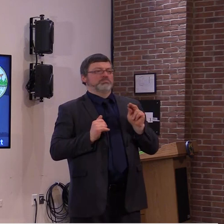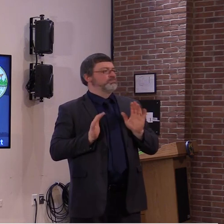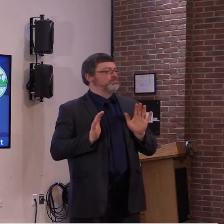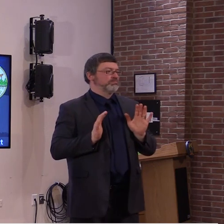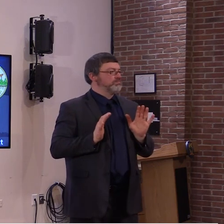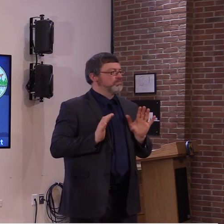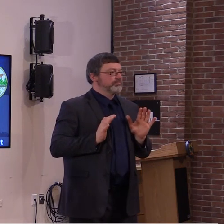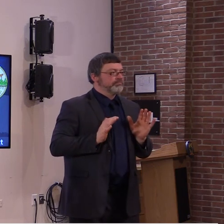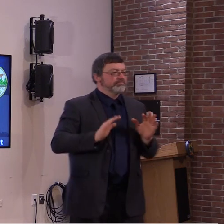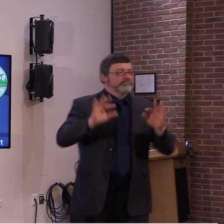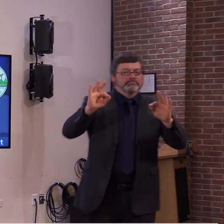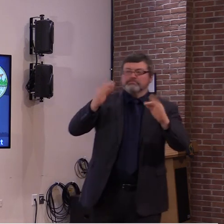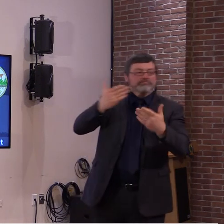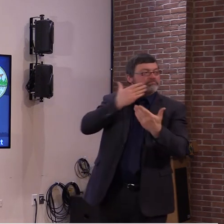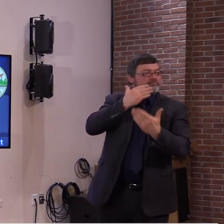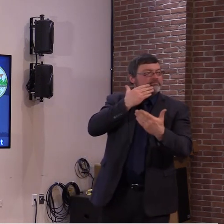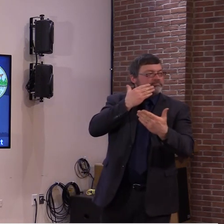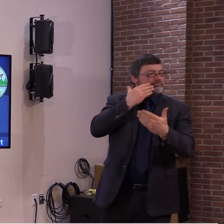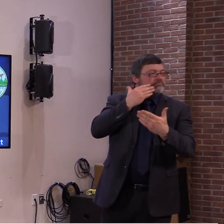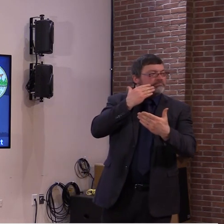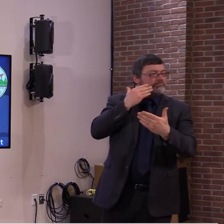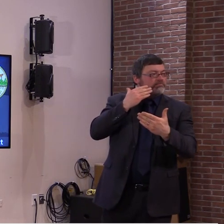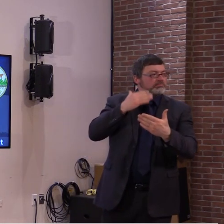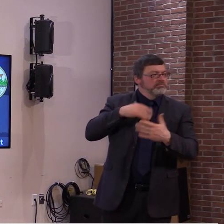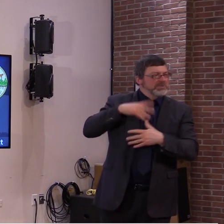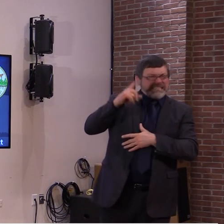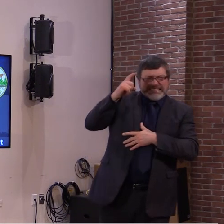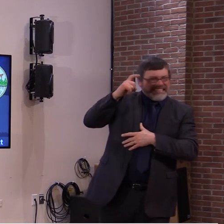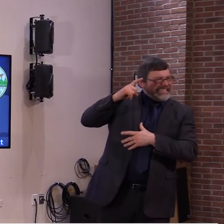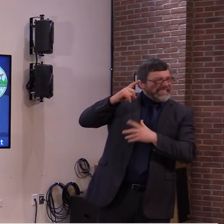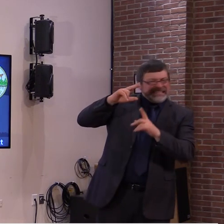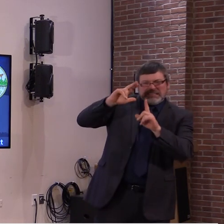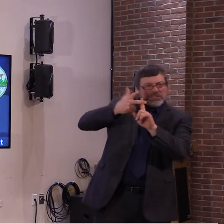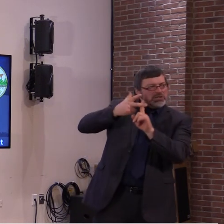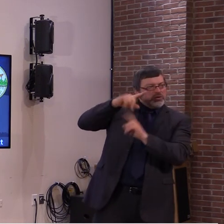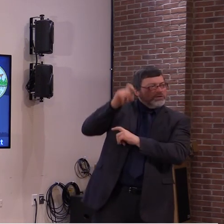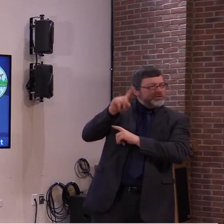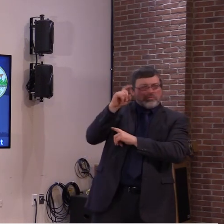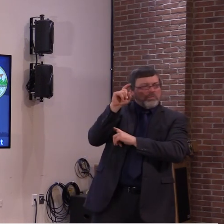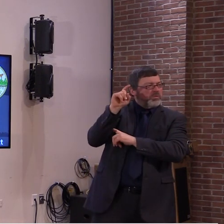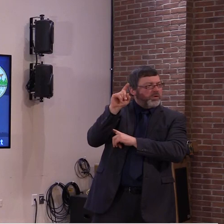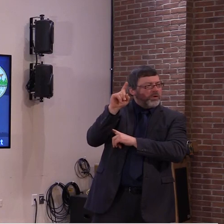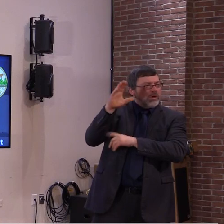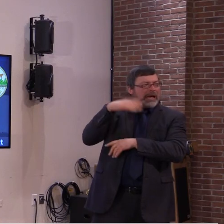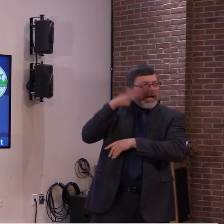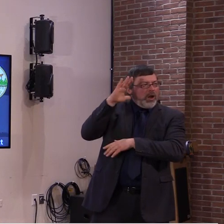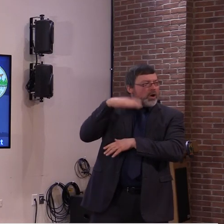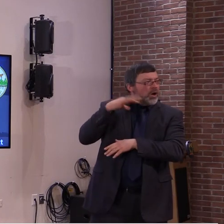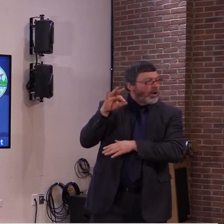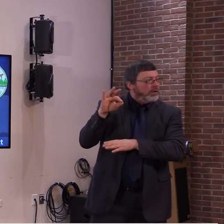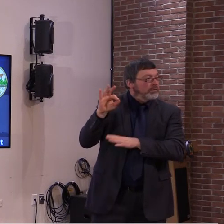Okay, thank you. I might have one third question, but I'll hold off till the end. Thank you.